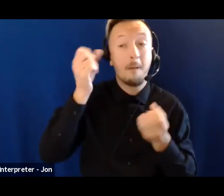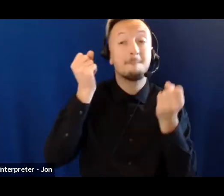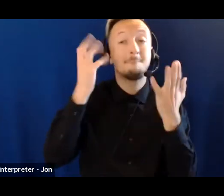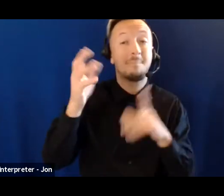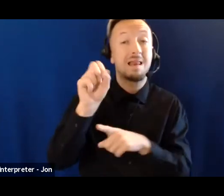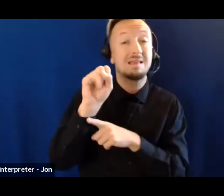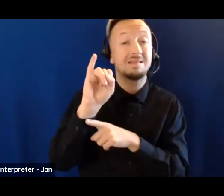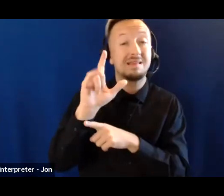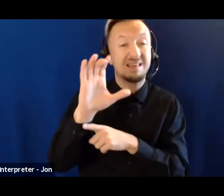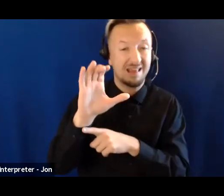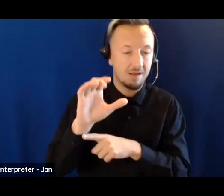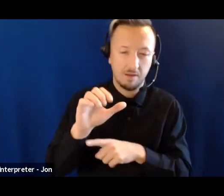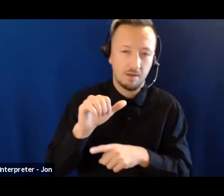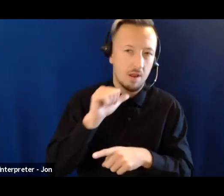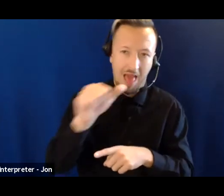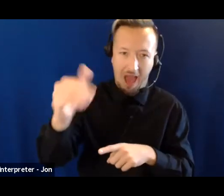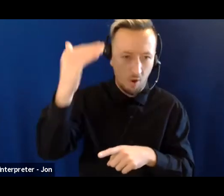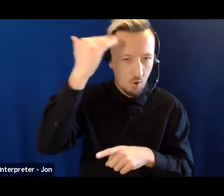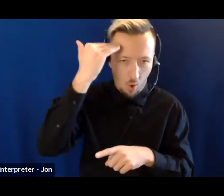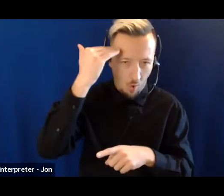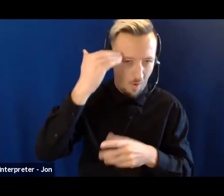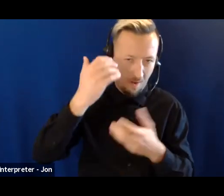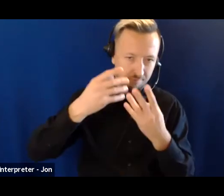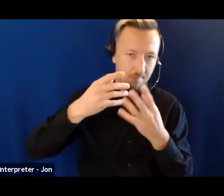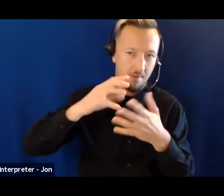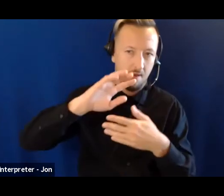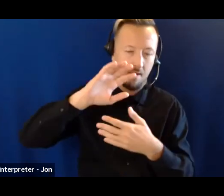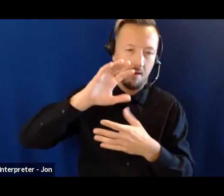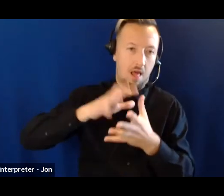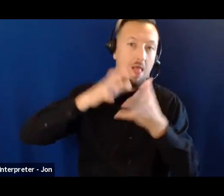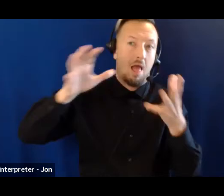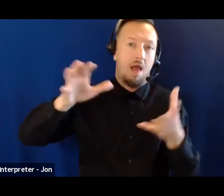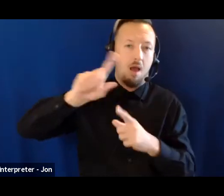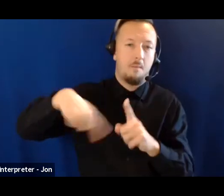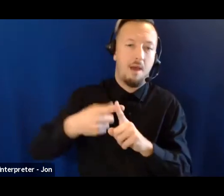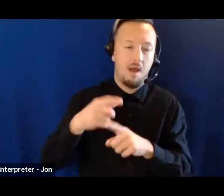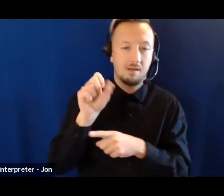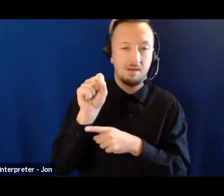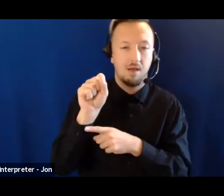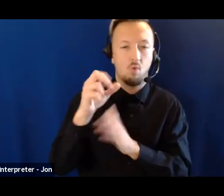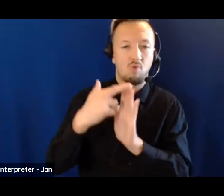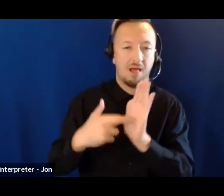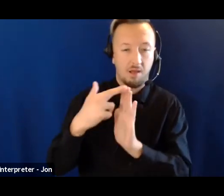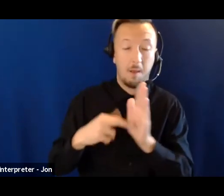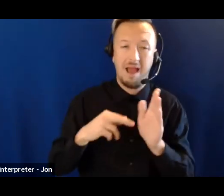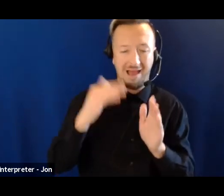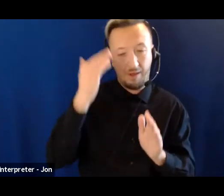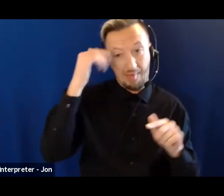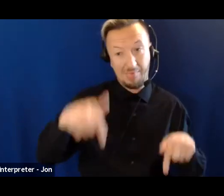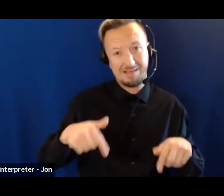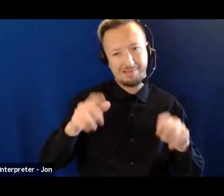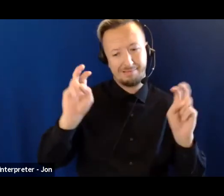this is a boring topic, and I totally get that, I really feel it's important for people to